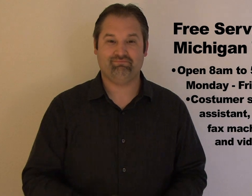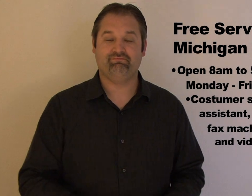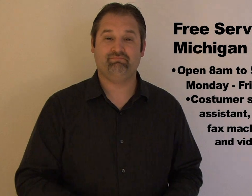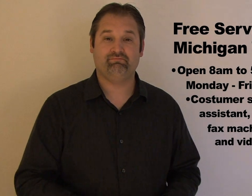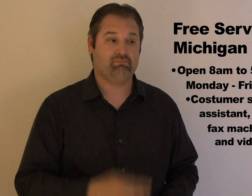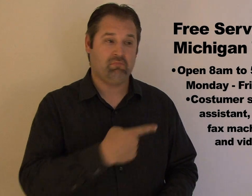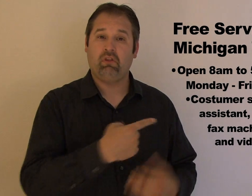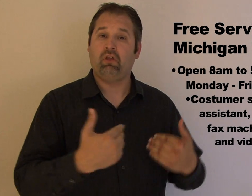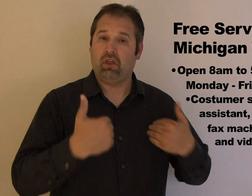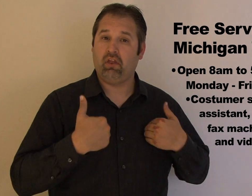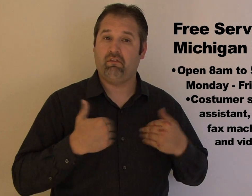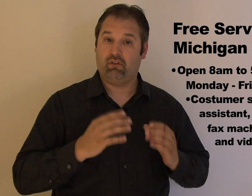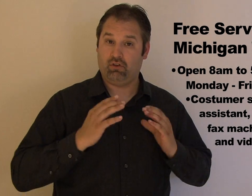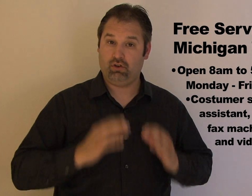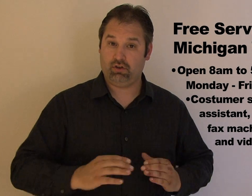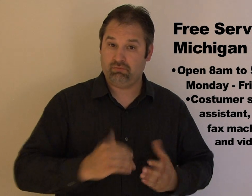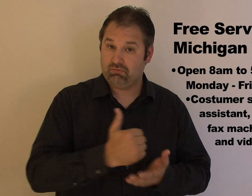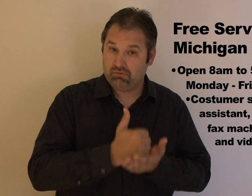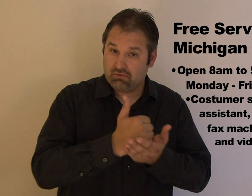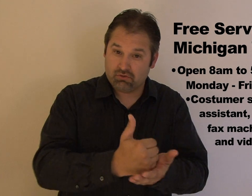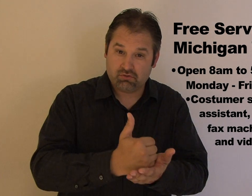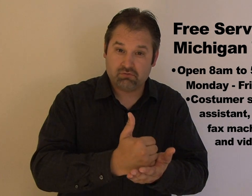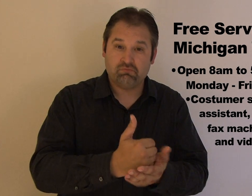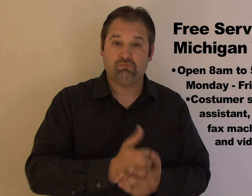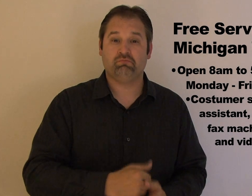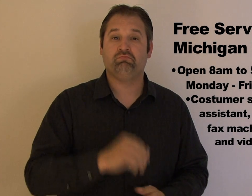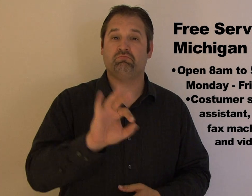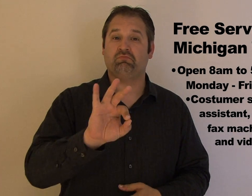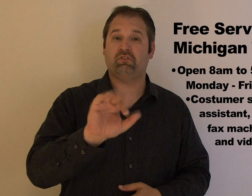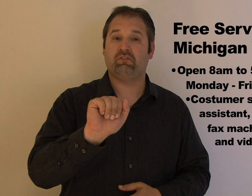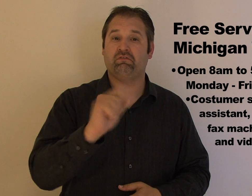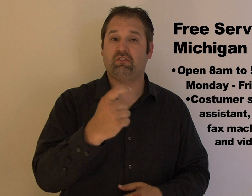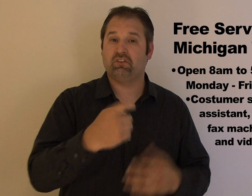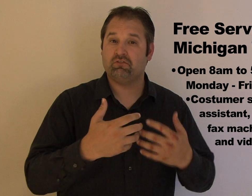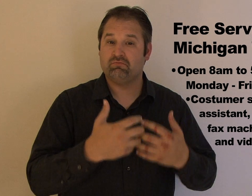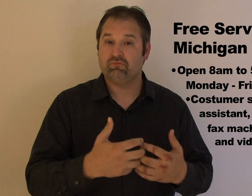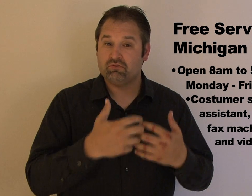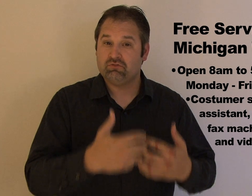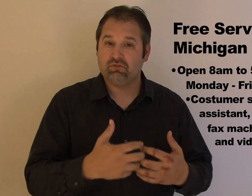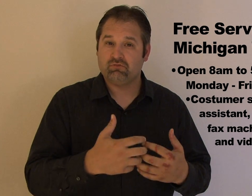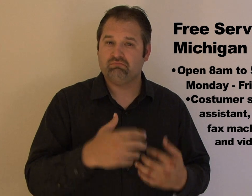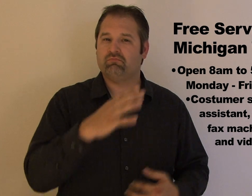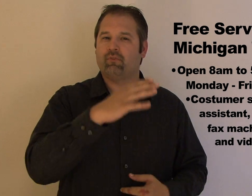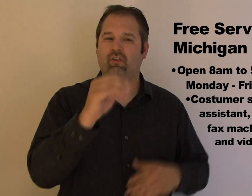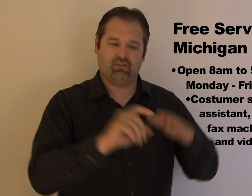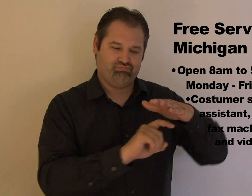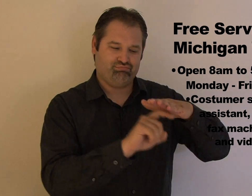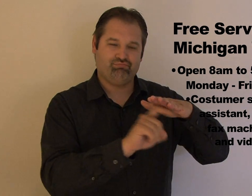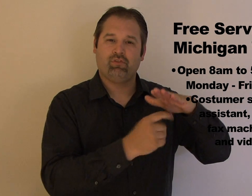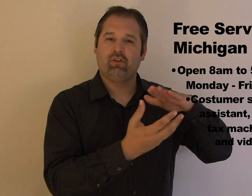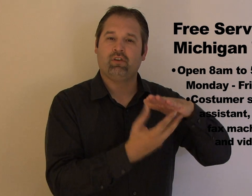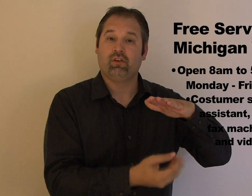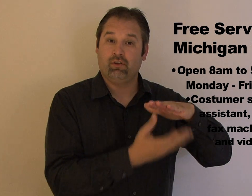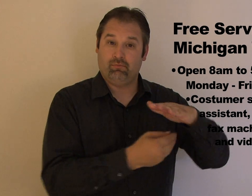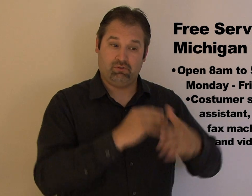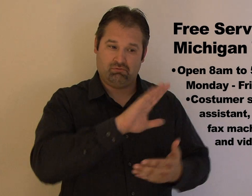They have customer assistance, fax machines, and copiers, all to help you with your job search.